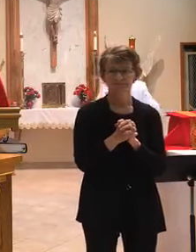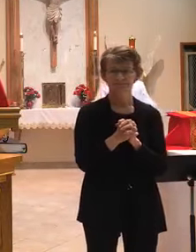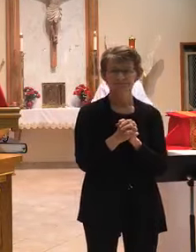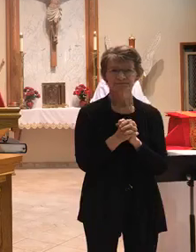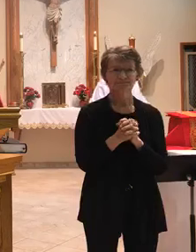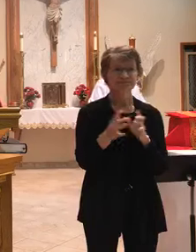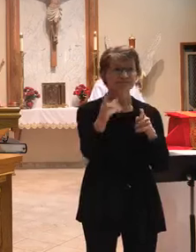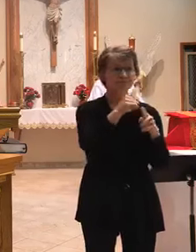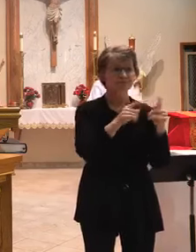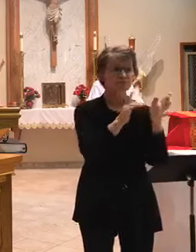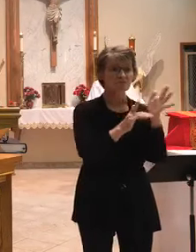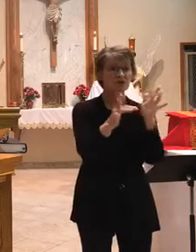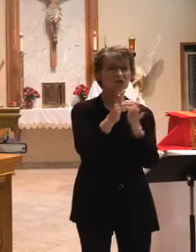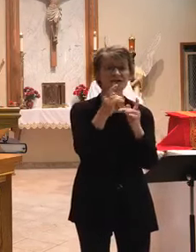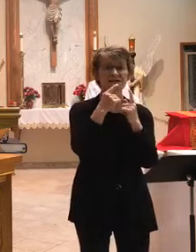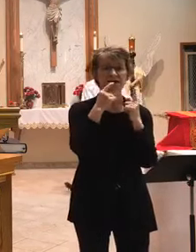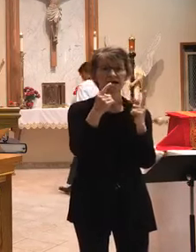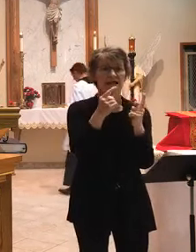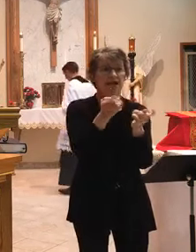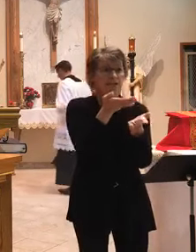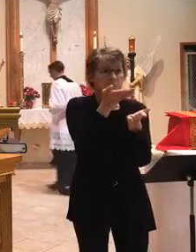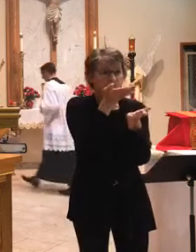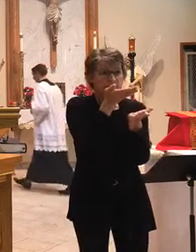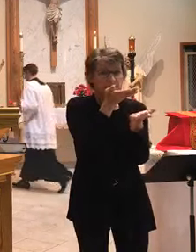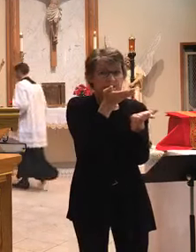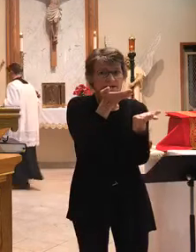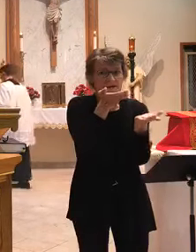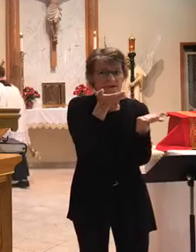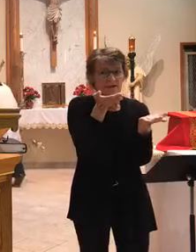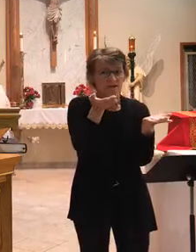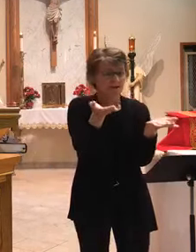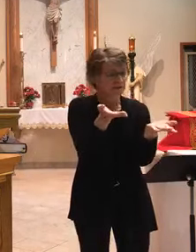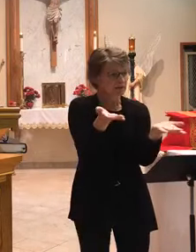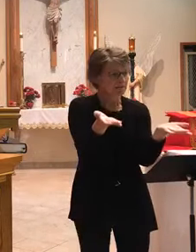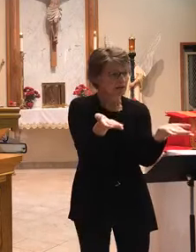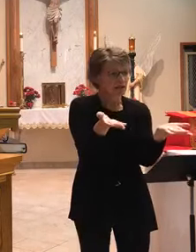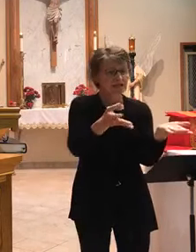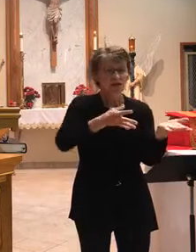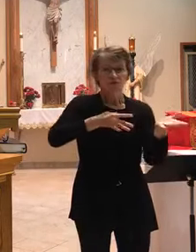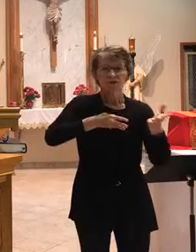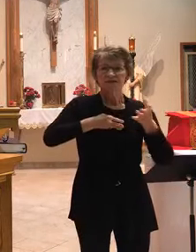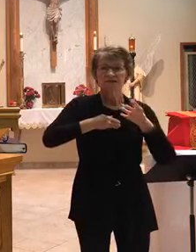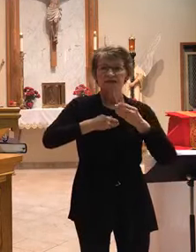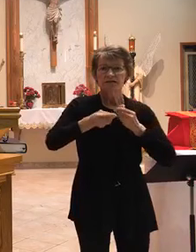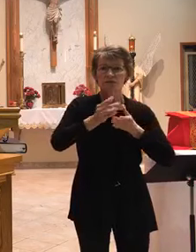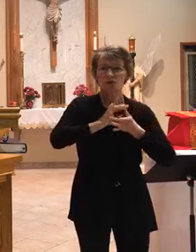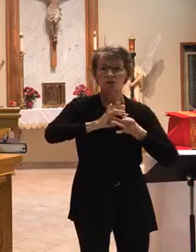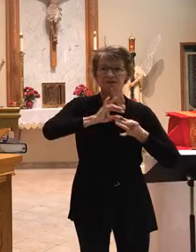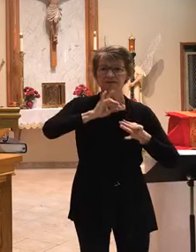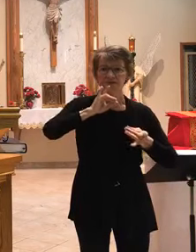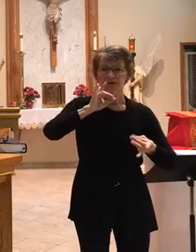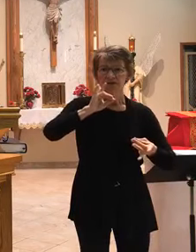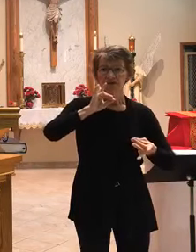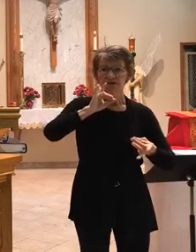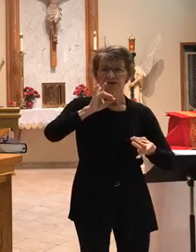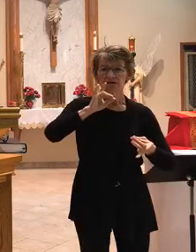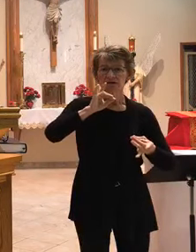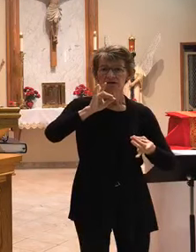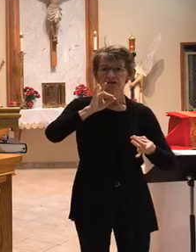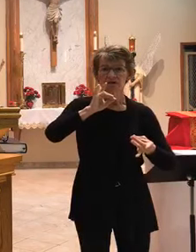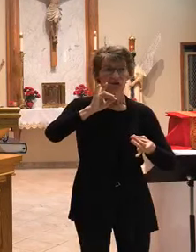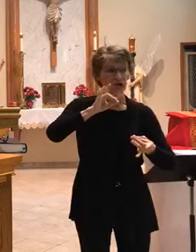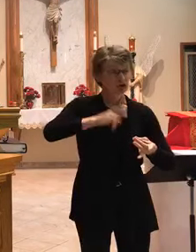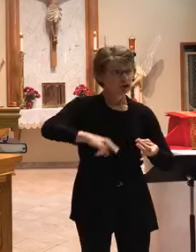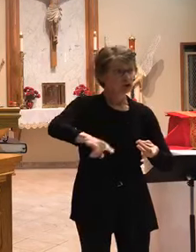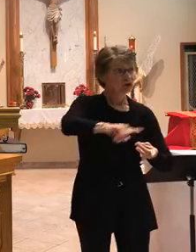And when he had said this, he breathed on them and said to them, "Receive the Holy Spirit."